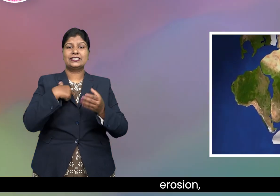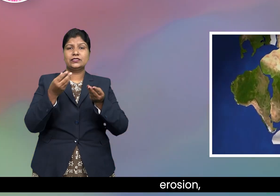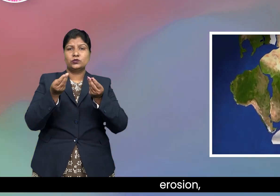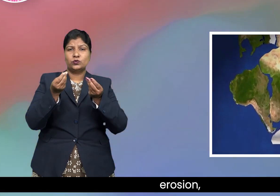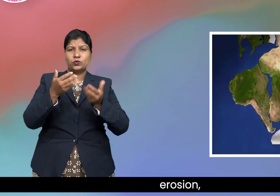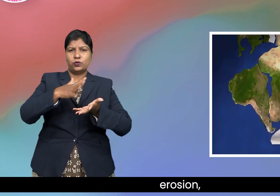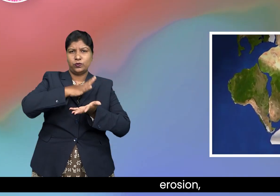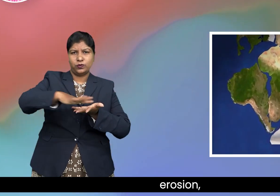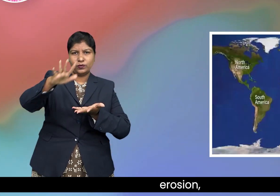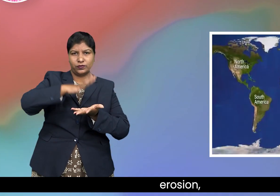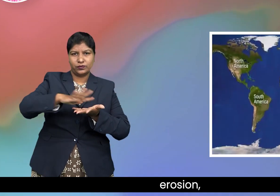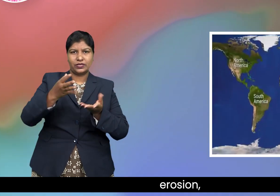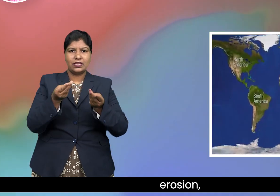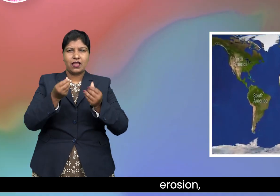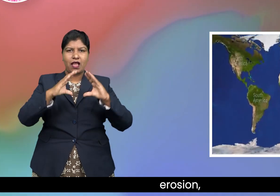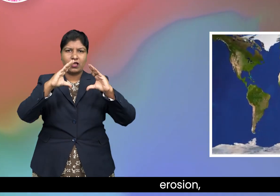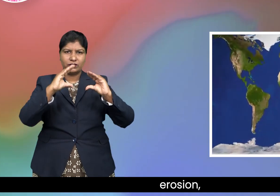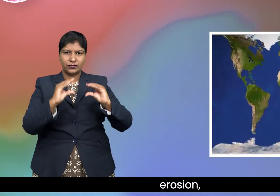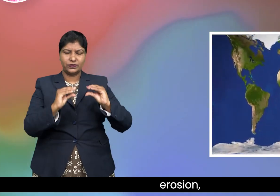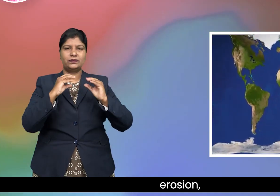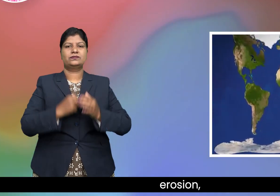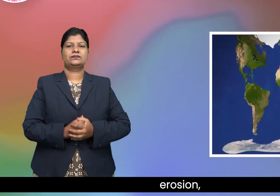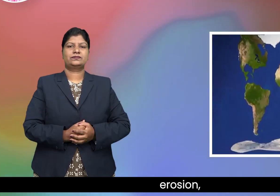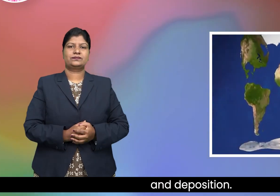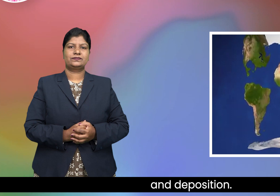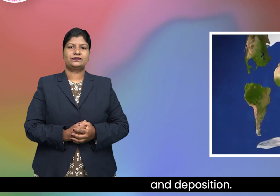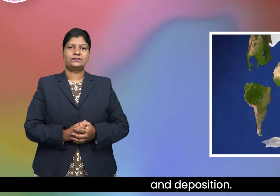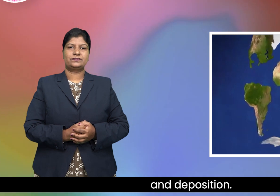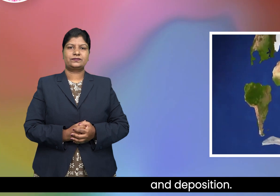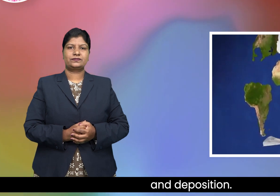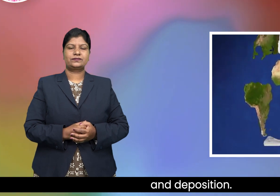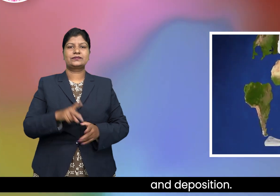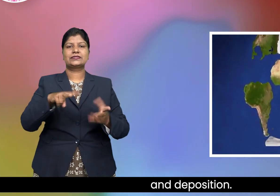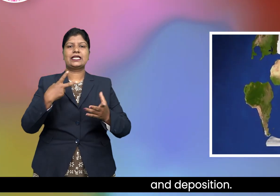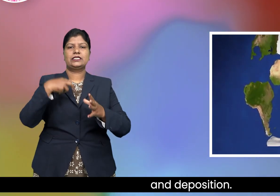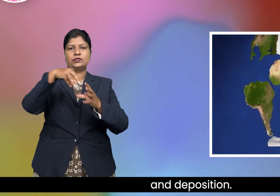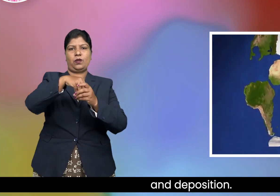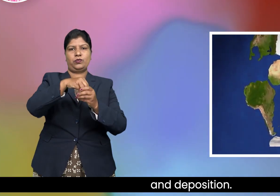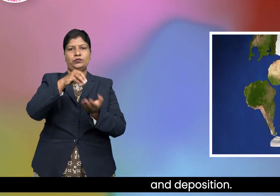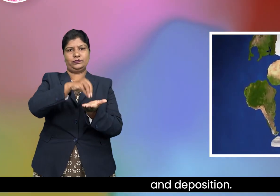and deposition.